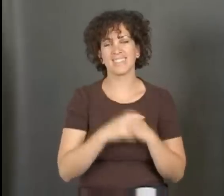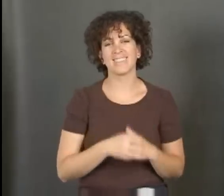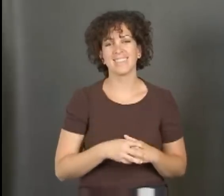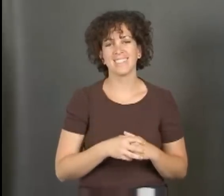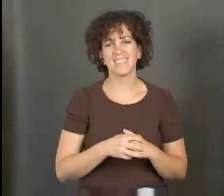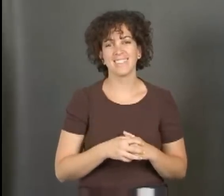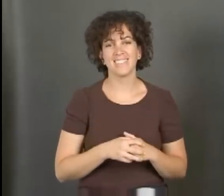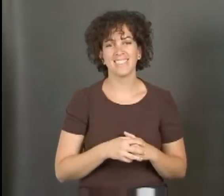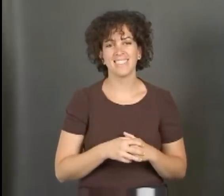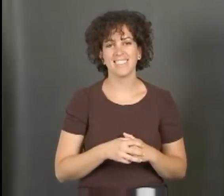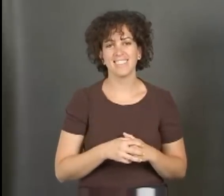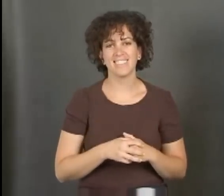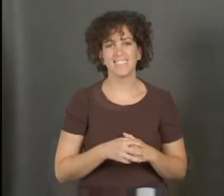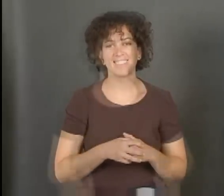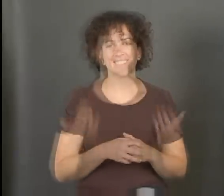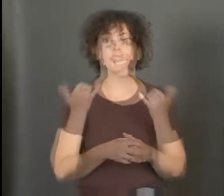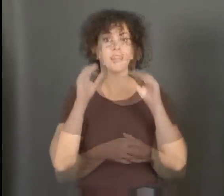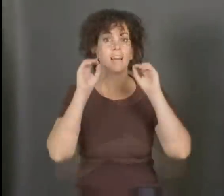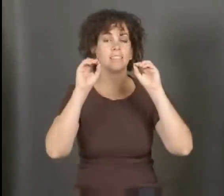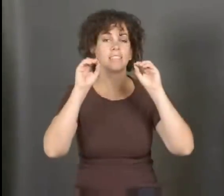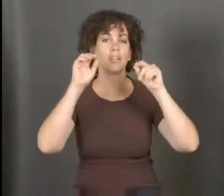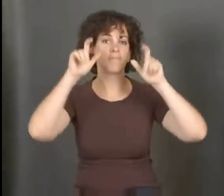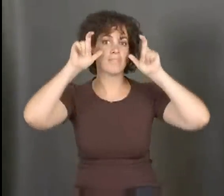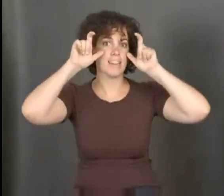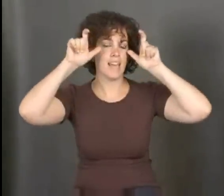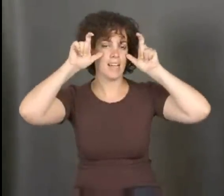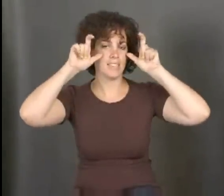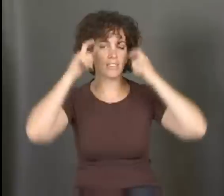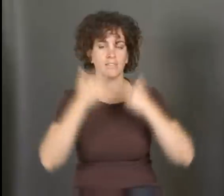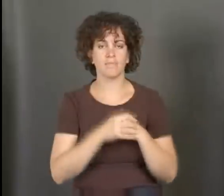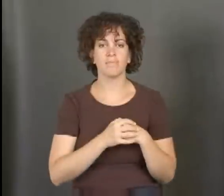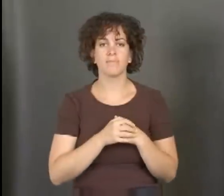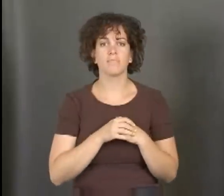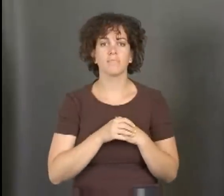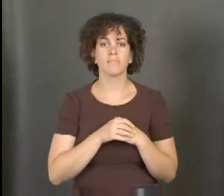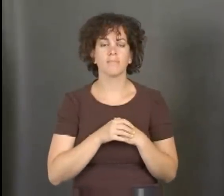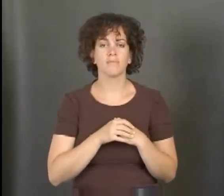Good job. Practice those signs. Now I'll teach you some signs for glasses.